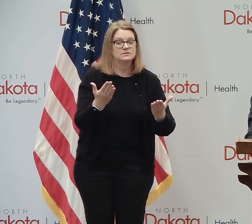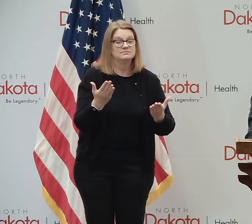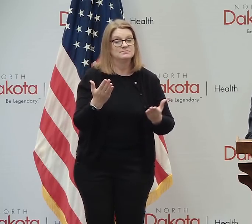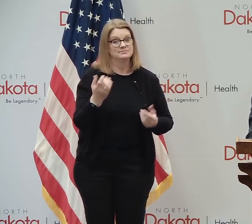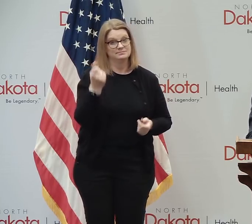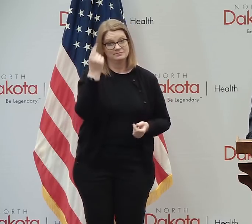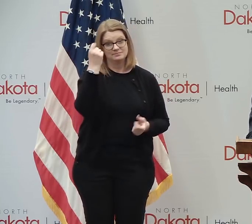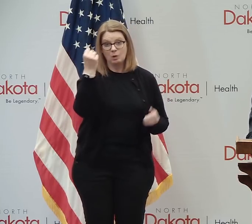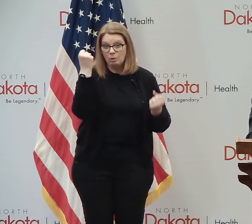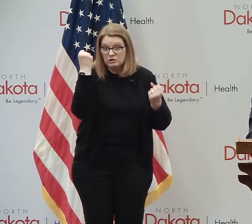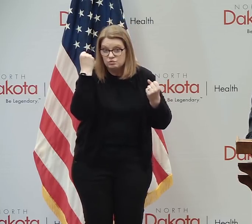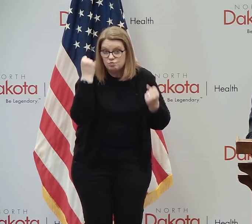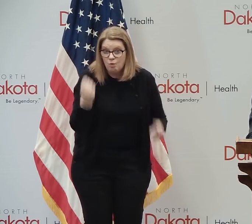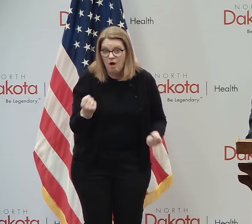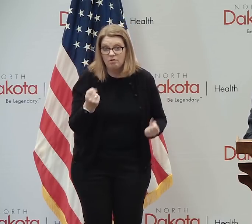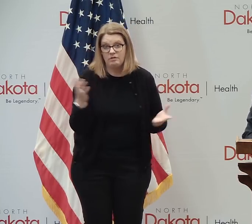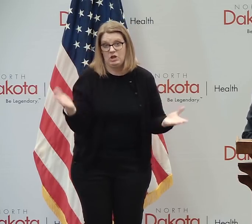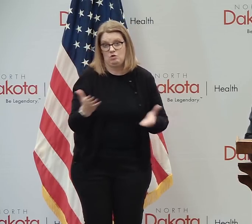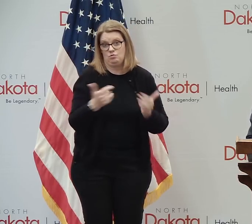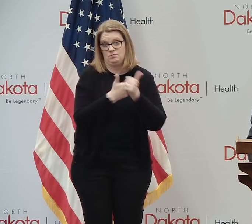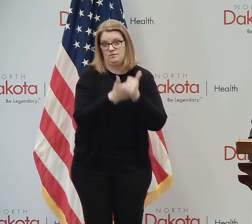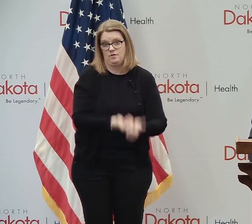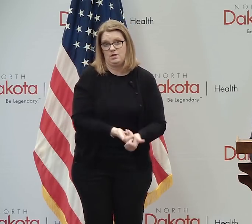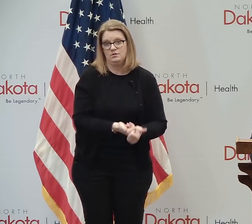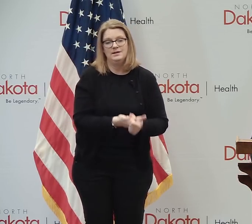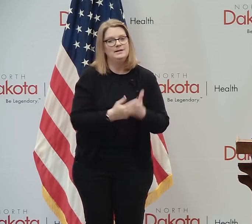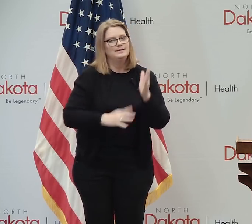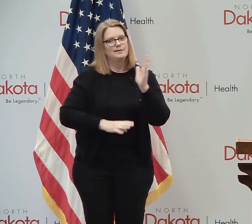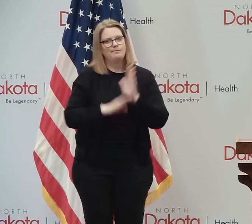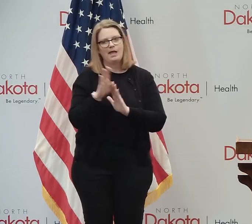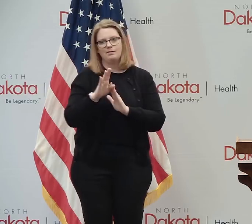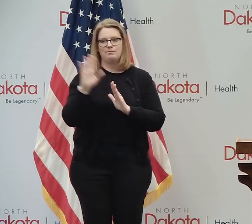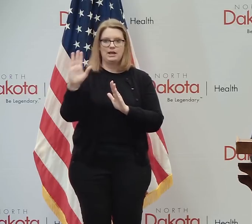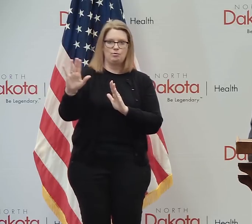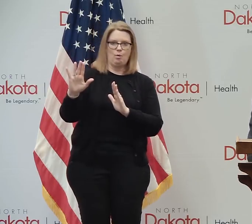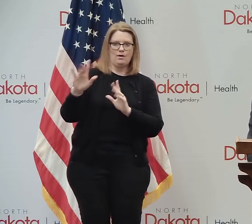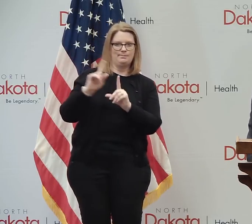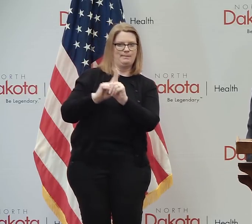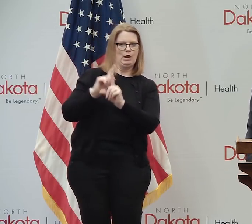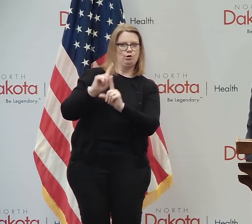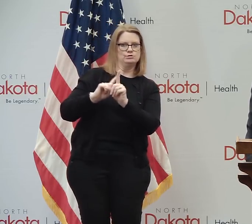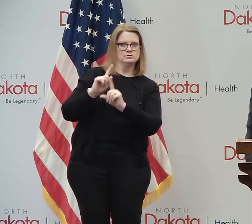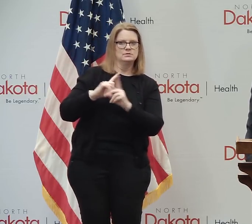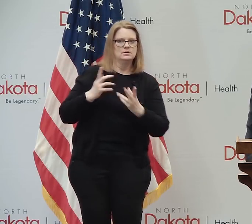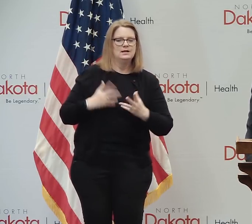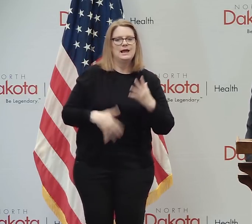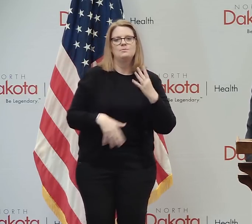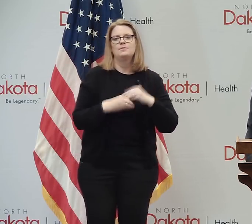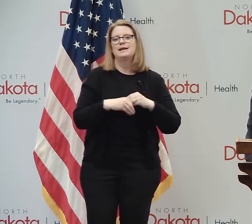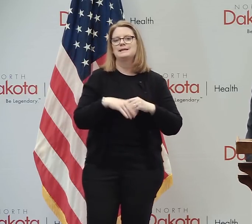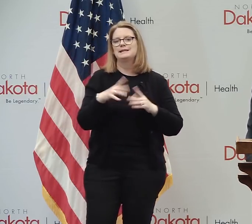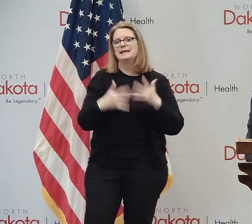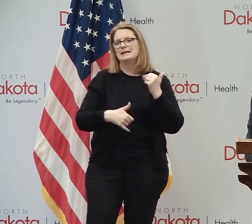encourage venues to follow them. They were developed by your peers, and we are amending the Executive